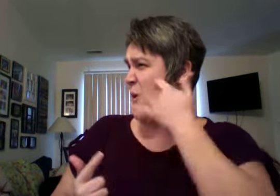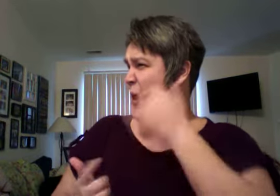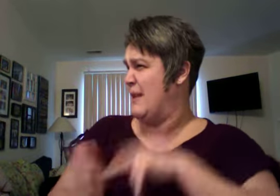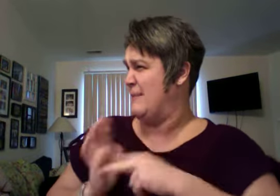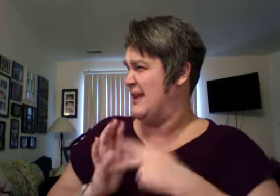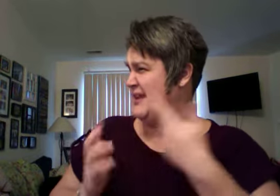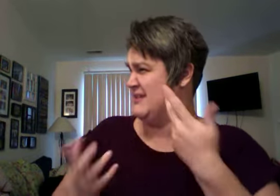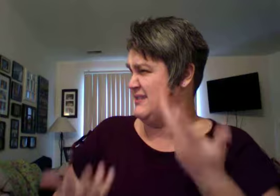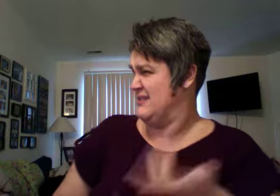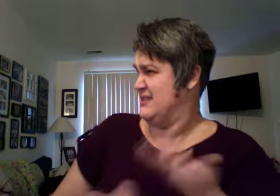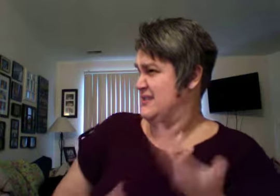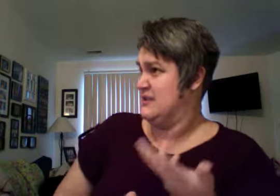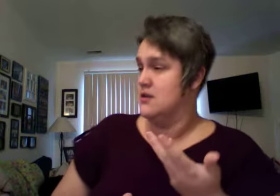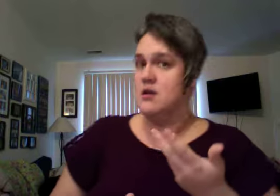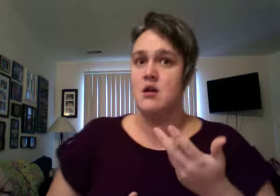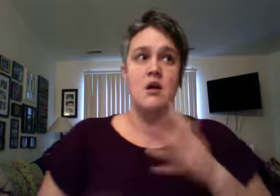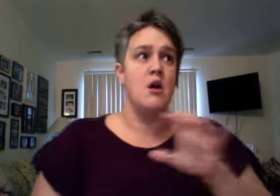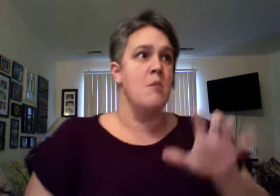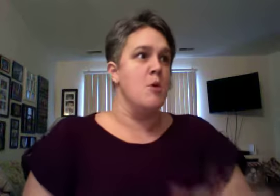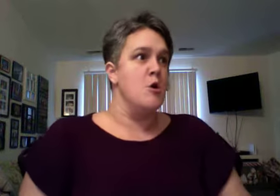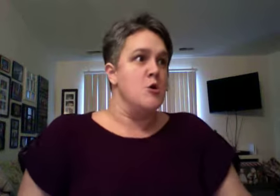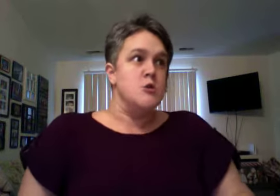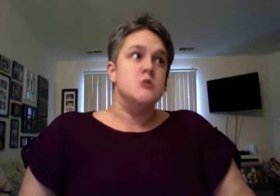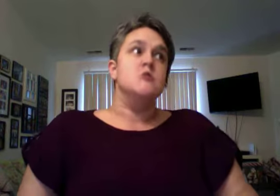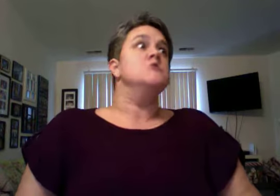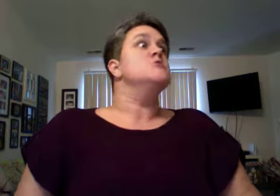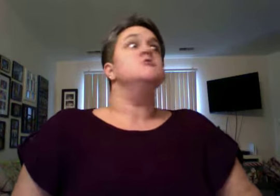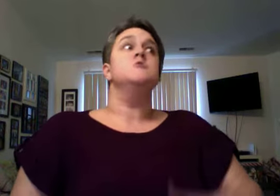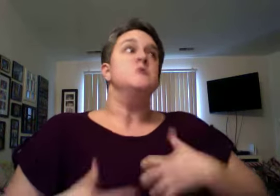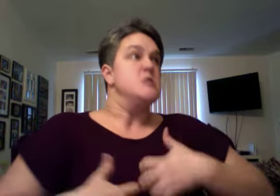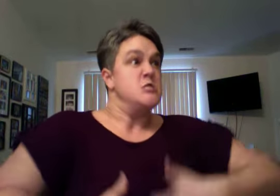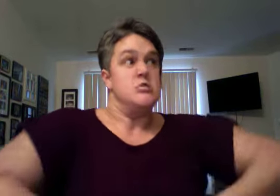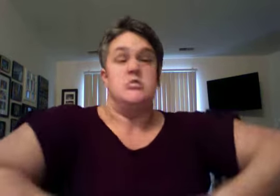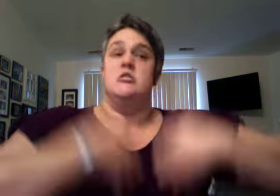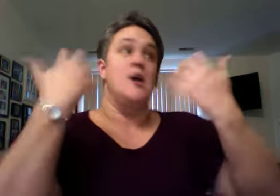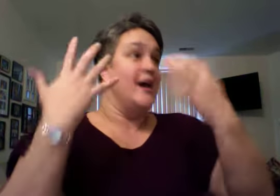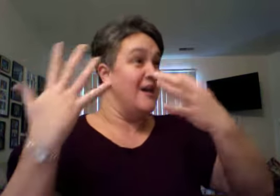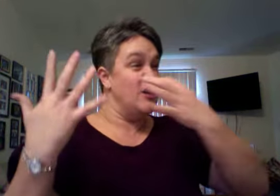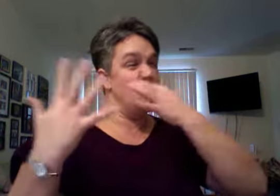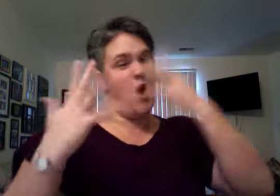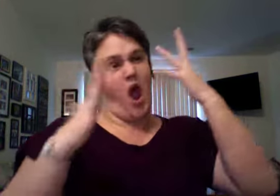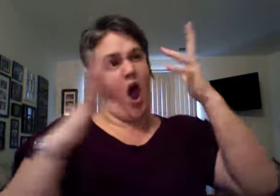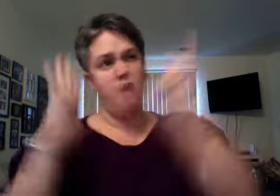This infuriated Columbus, and soon he and his crew began to slaughter them.